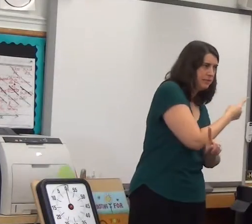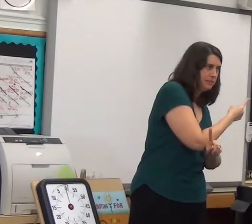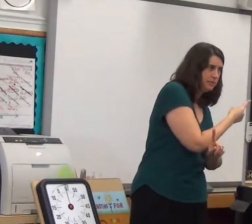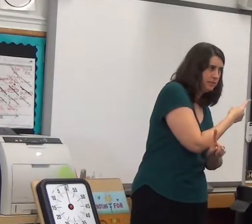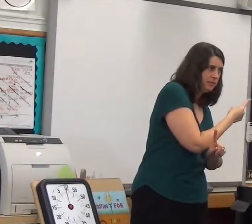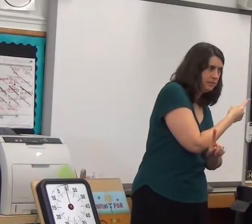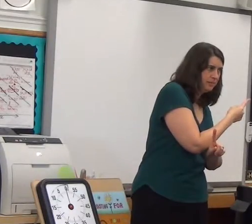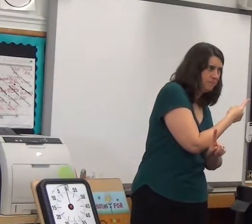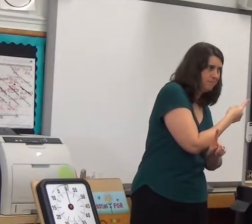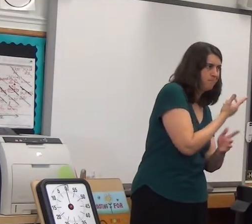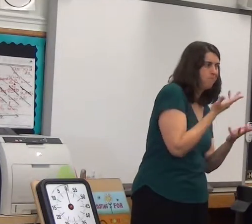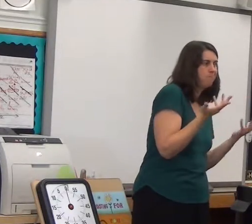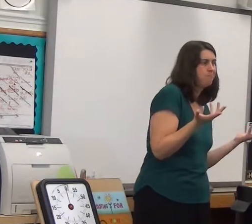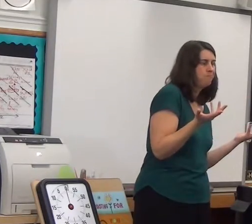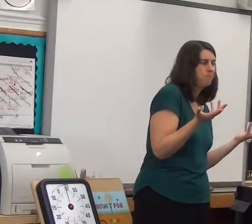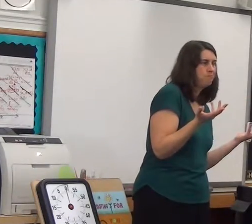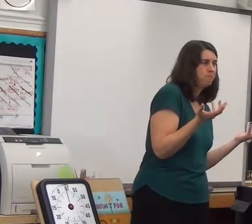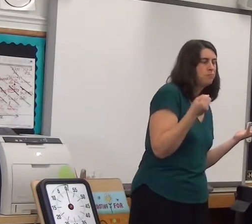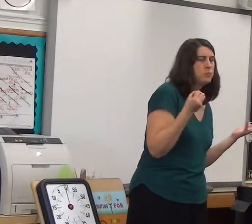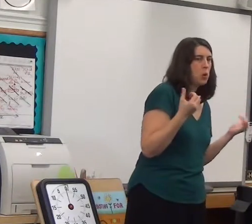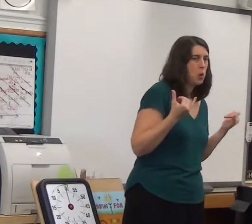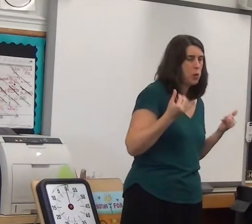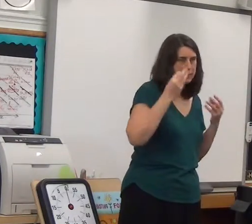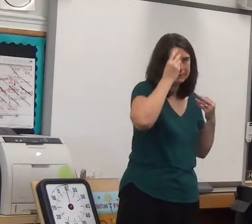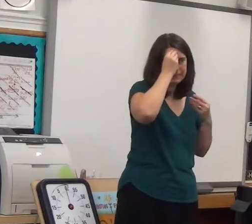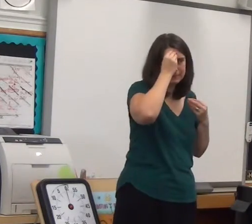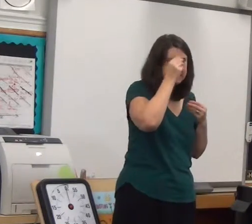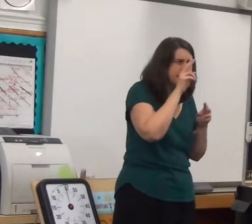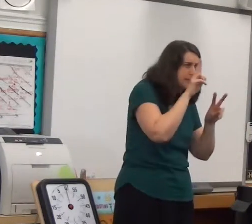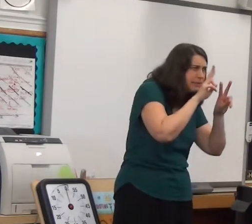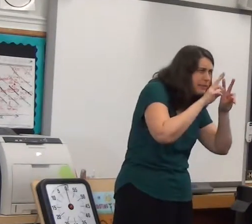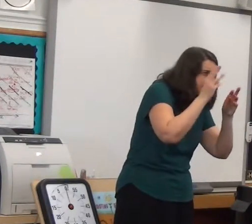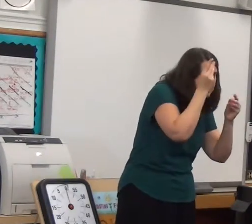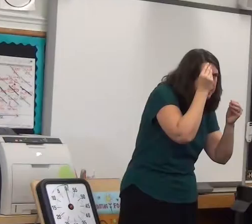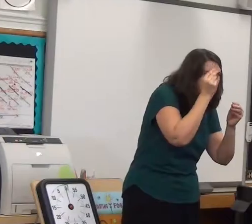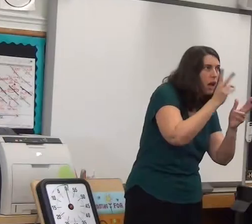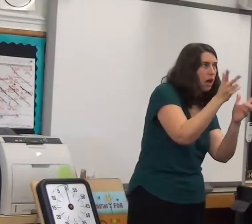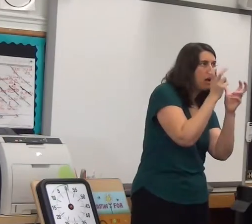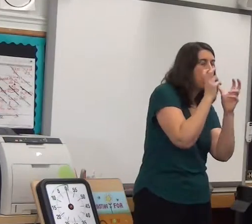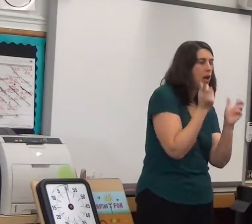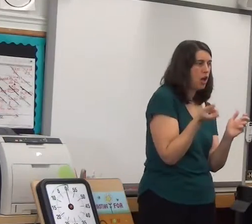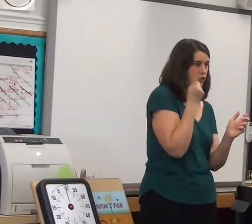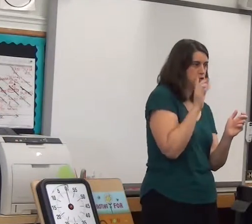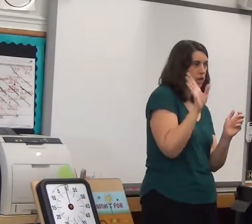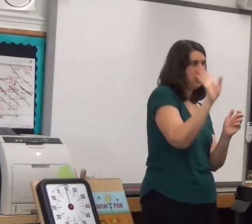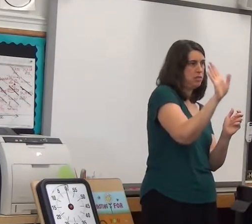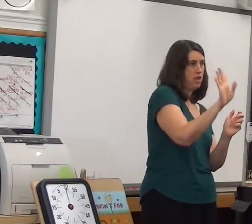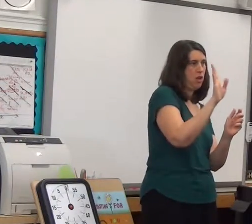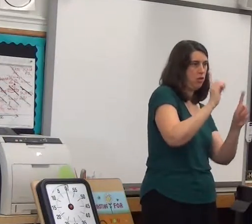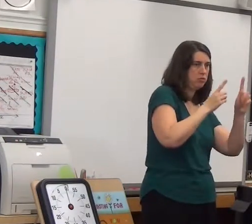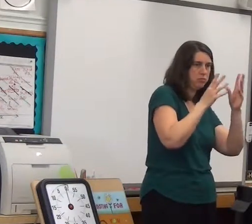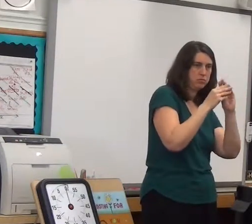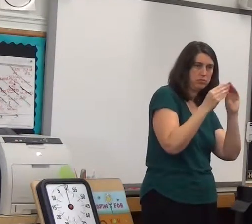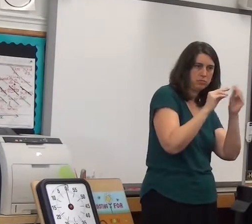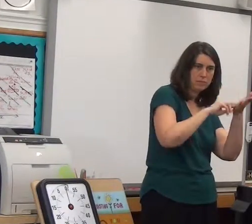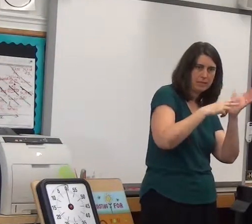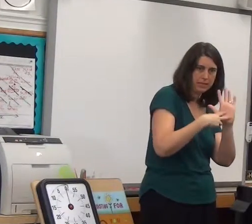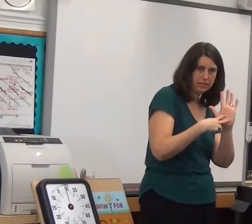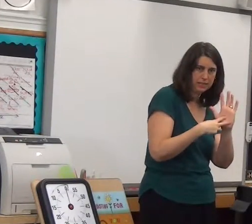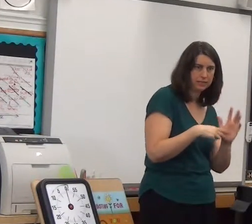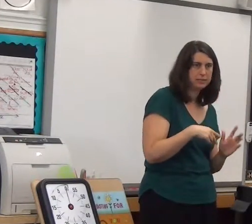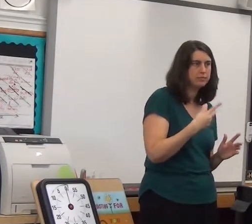completely different. So by taking the time to understand what people mean, we'll have a much more positive